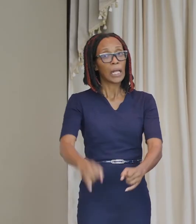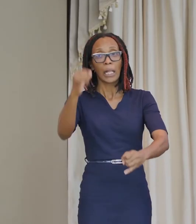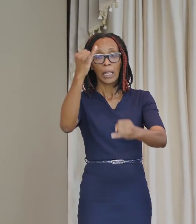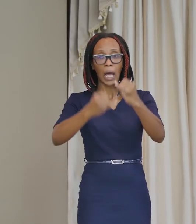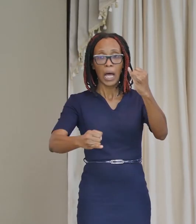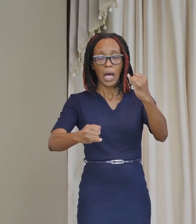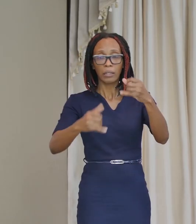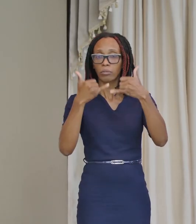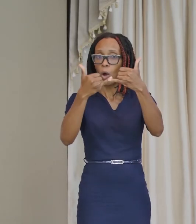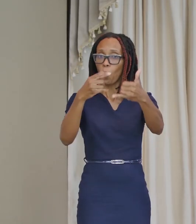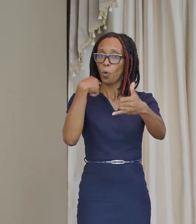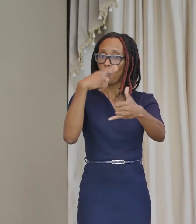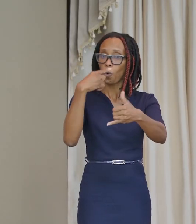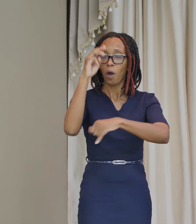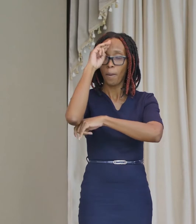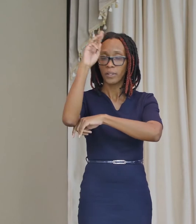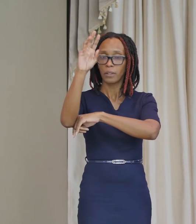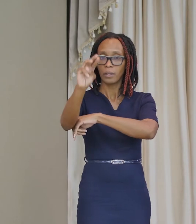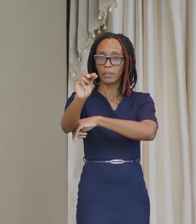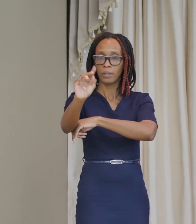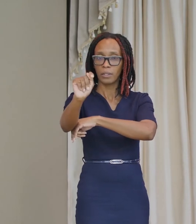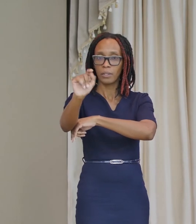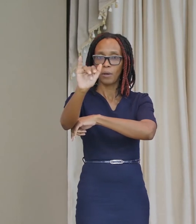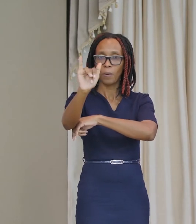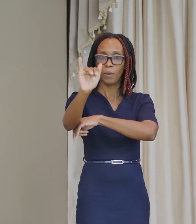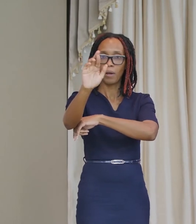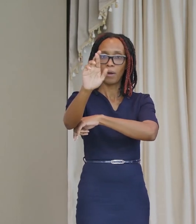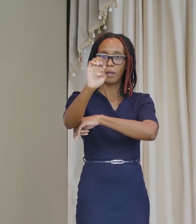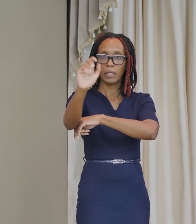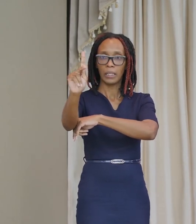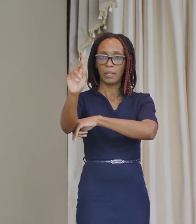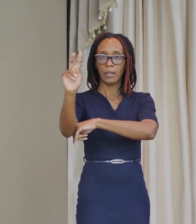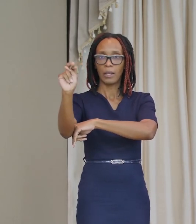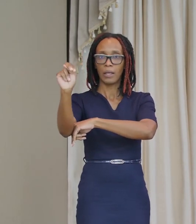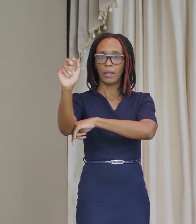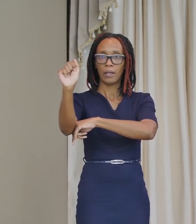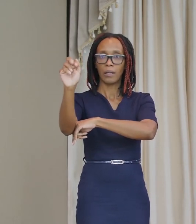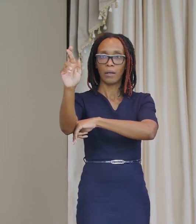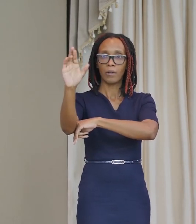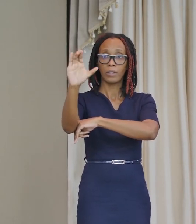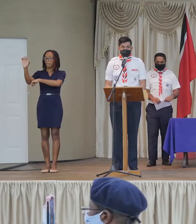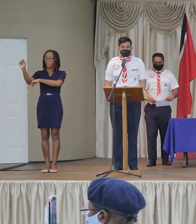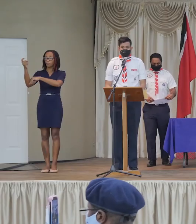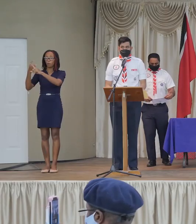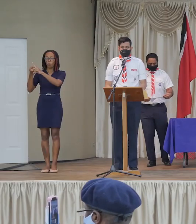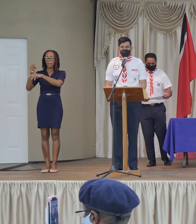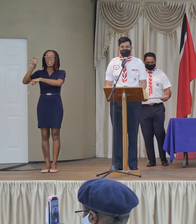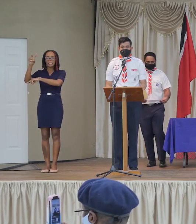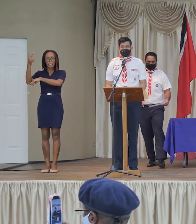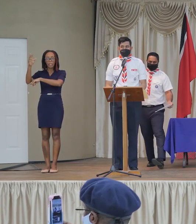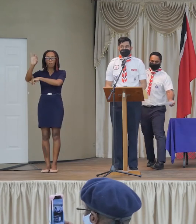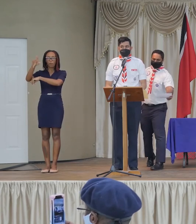Final awardee this morning is Mr. Tariq Narsis from the 2nd Freeport Sea Scout Group.